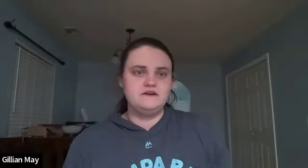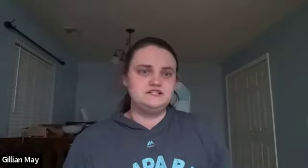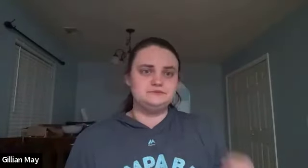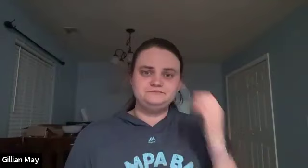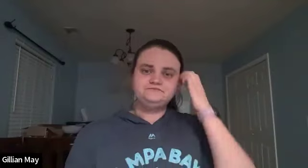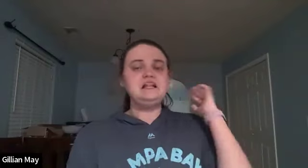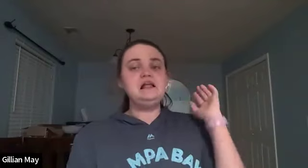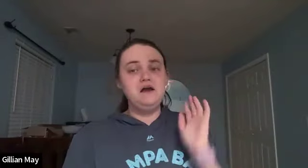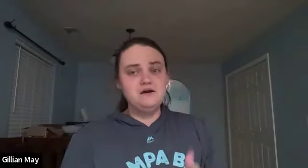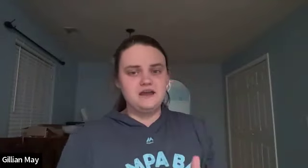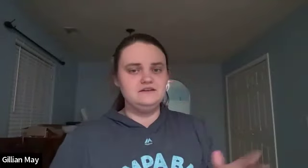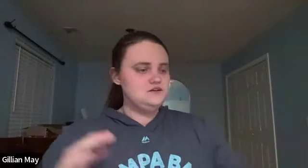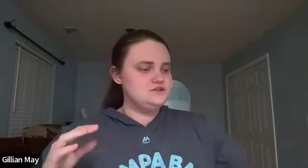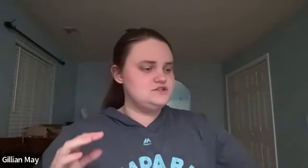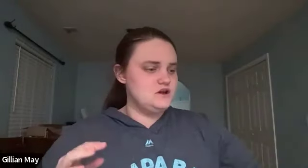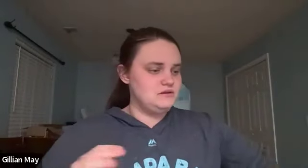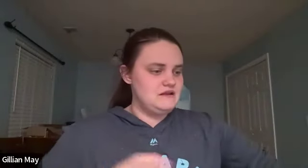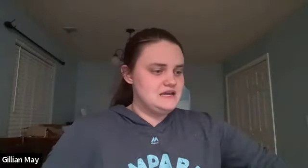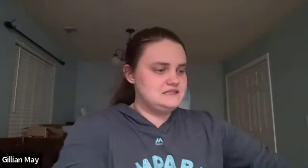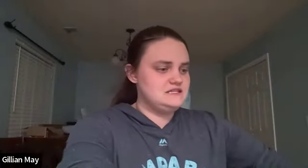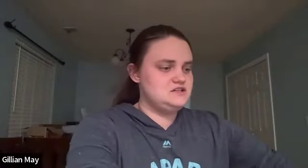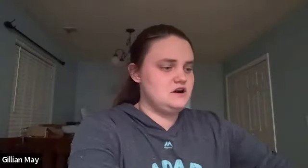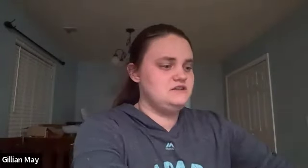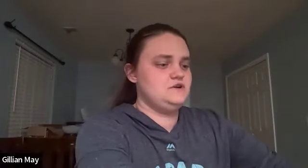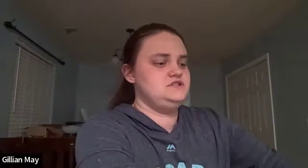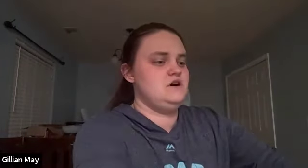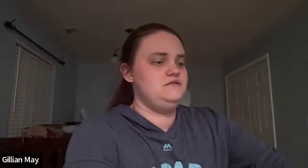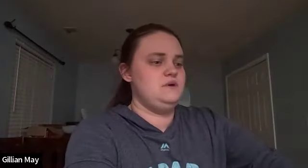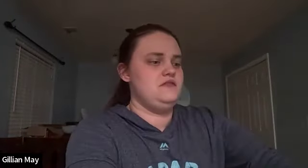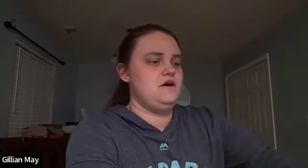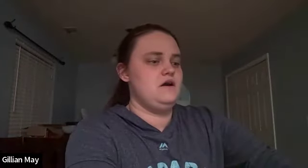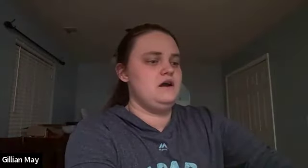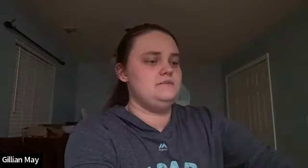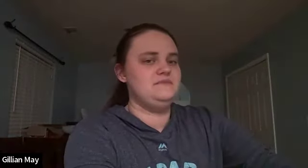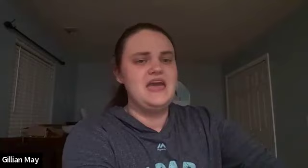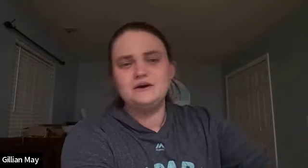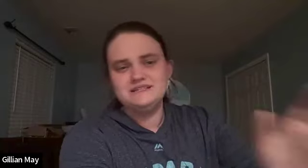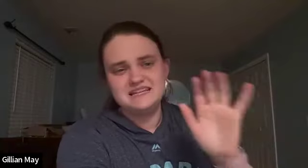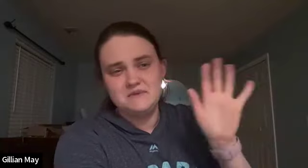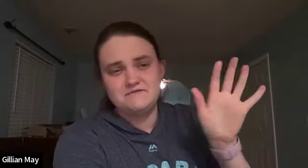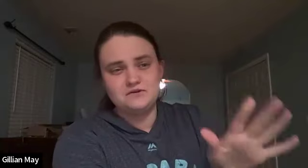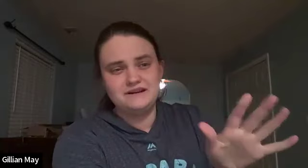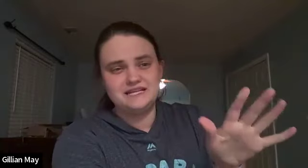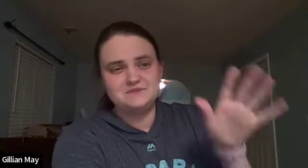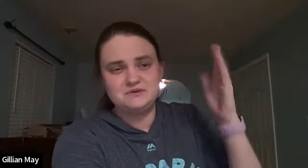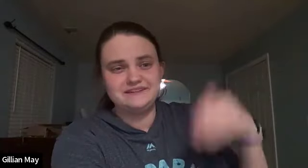fine too. Okay, so let's get started first off with our and I always like to have my phone right next to me with the